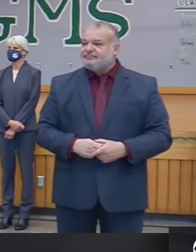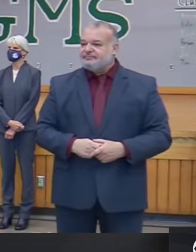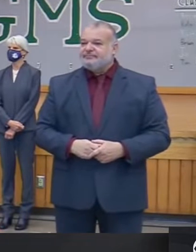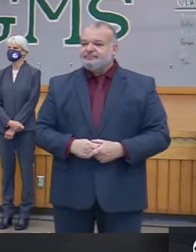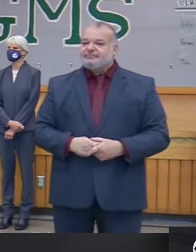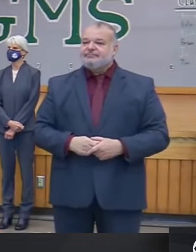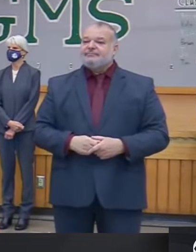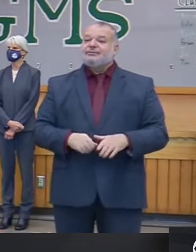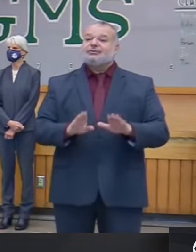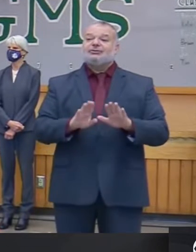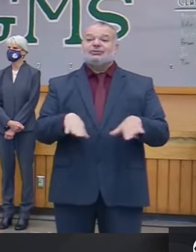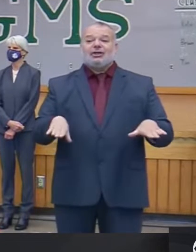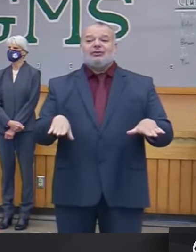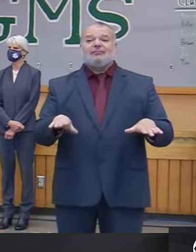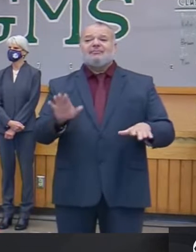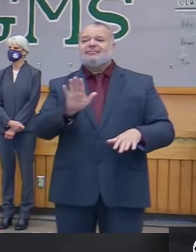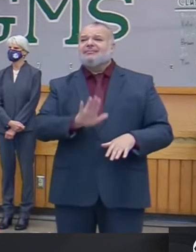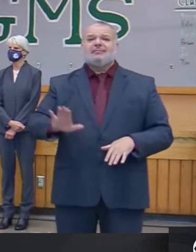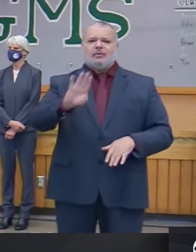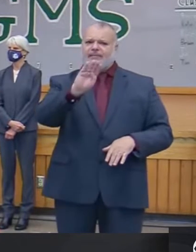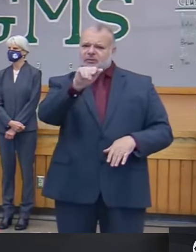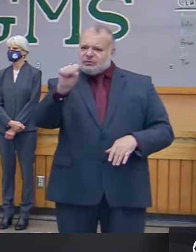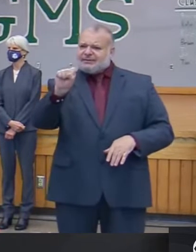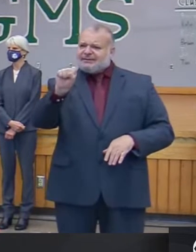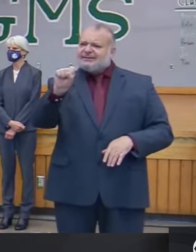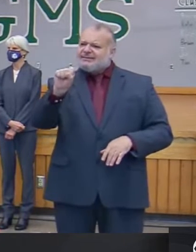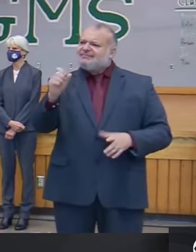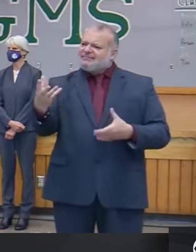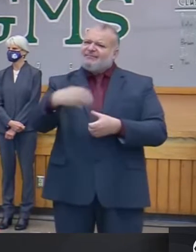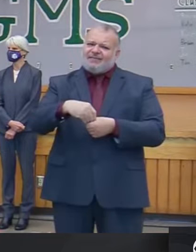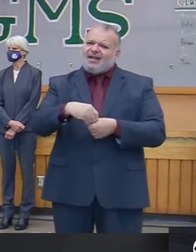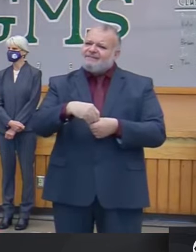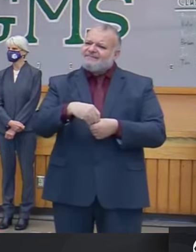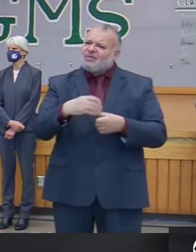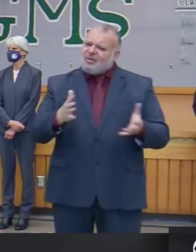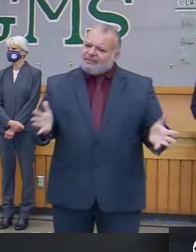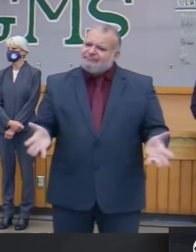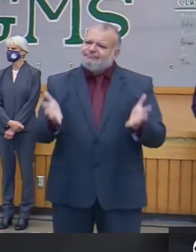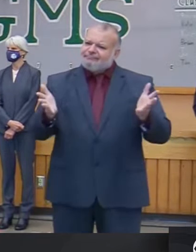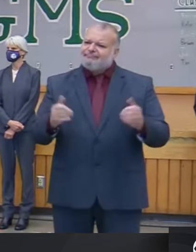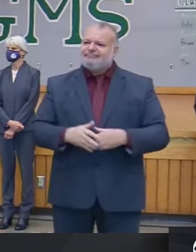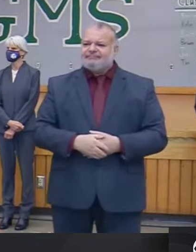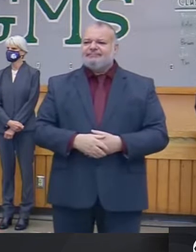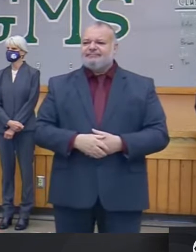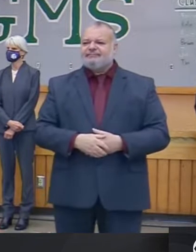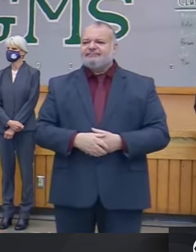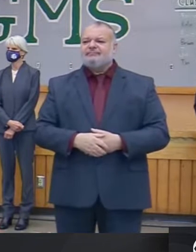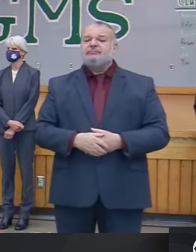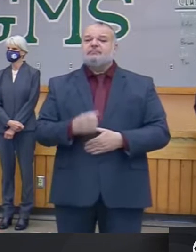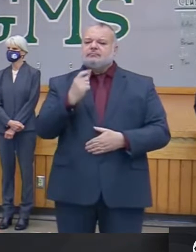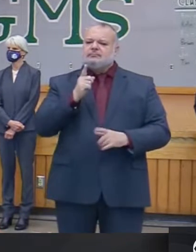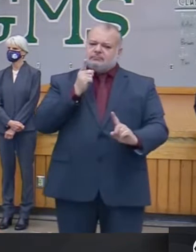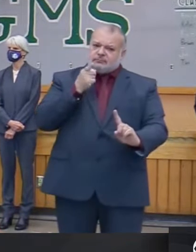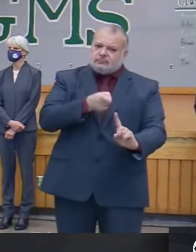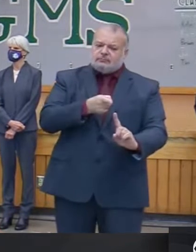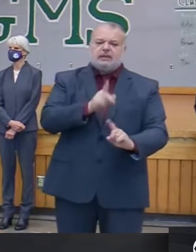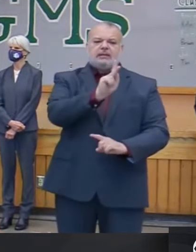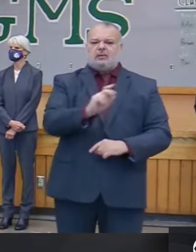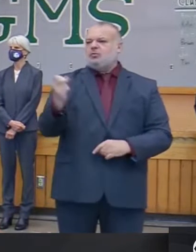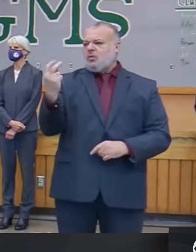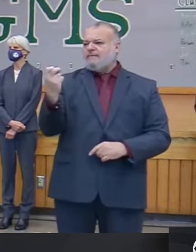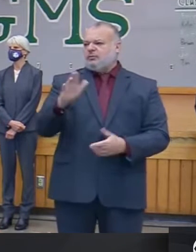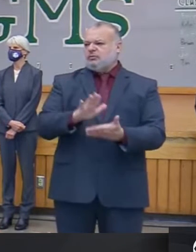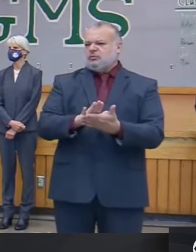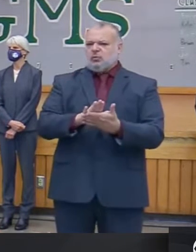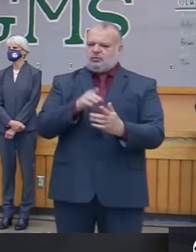participate in them across Massachusetts. Under this plan, students at every grade level will have opportunities to take part in a mix of academic